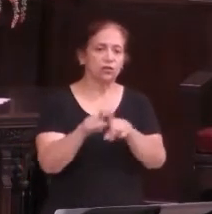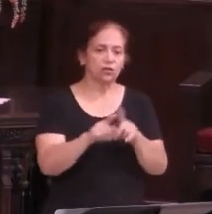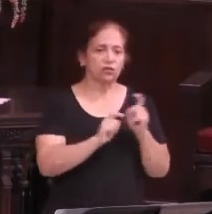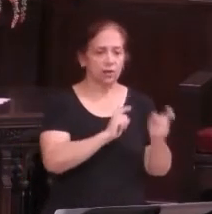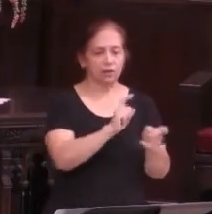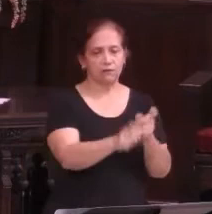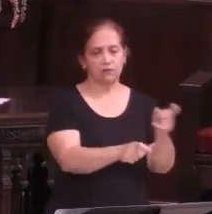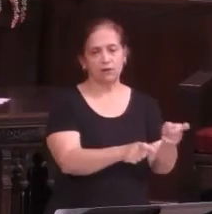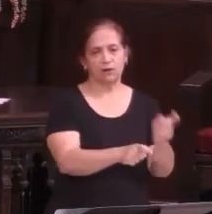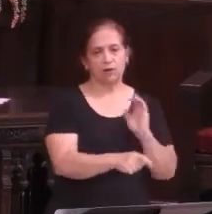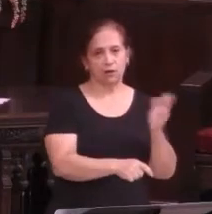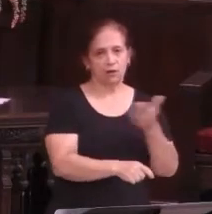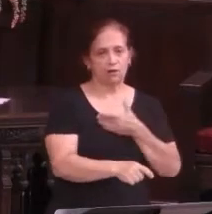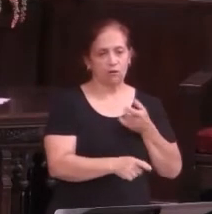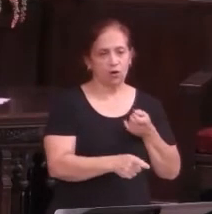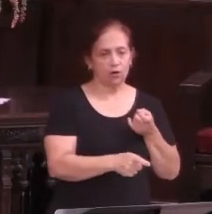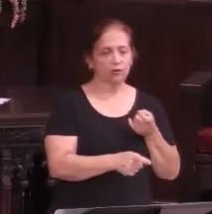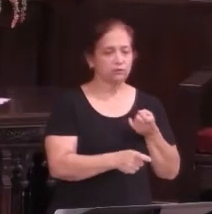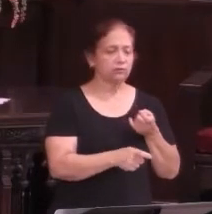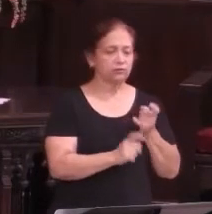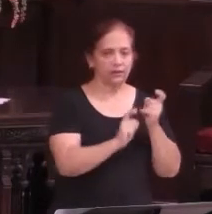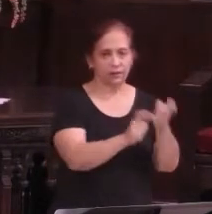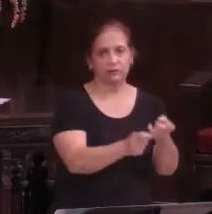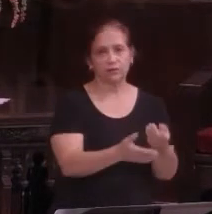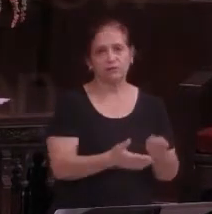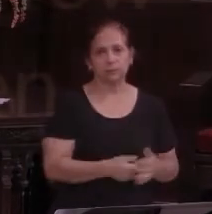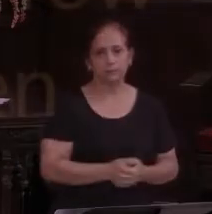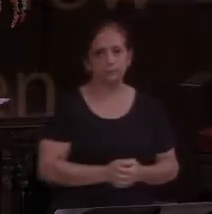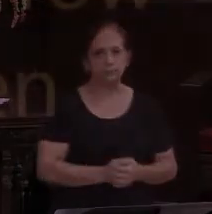give of our gifts.